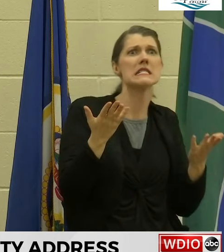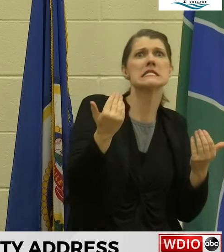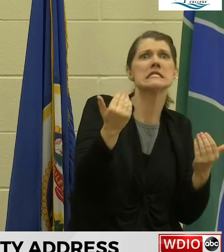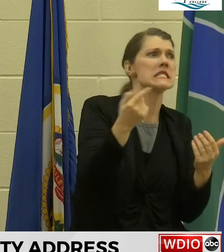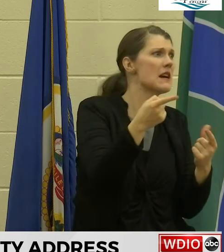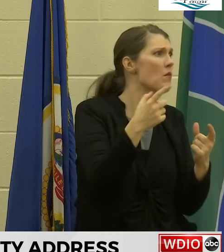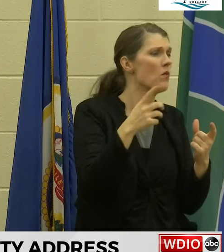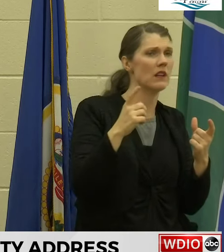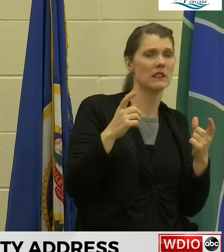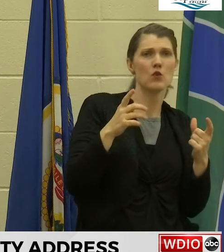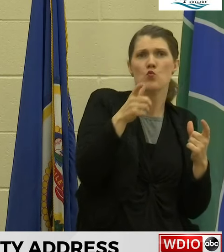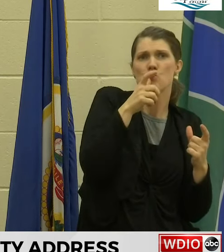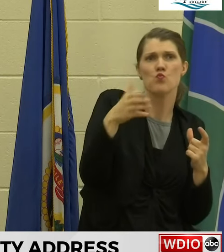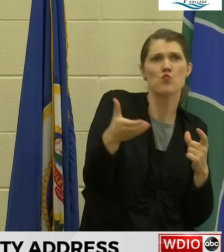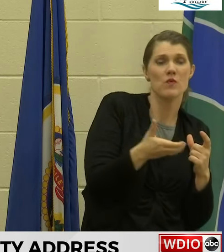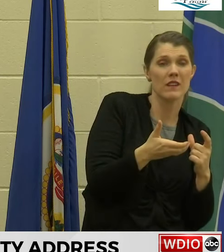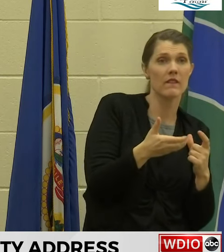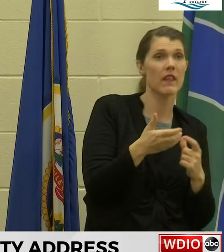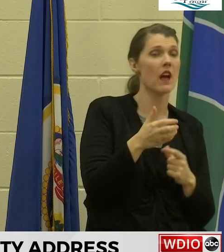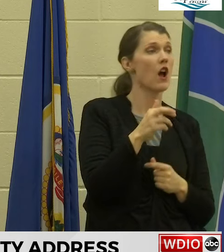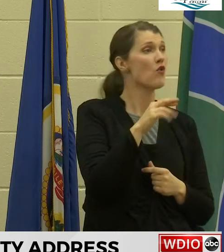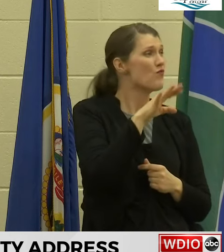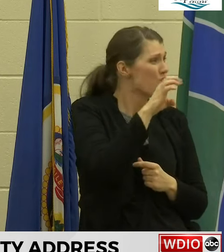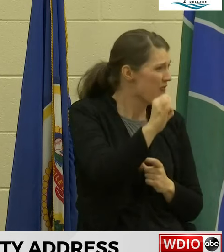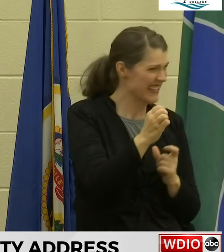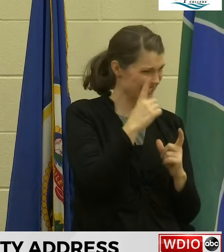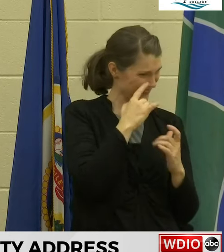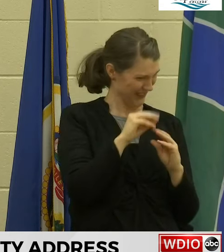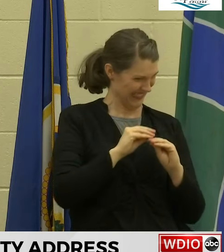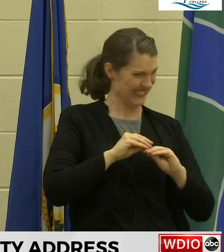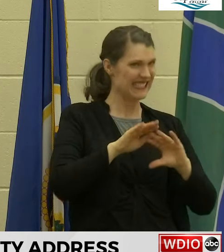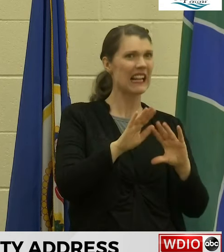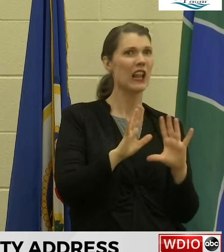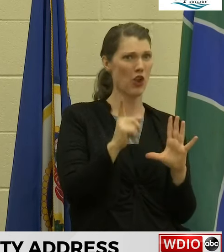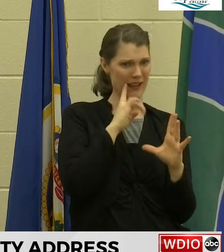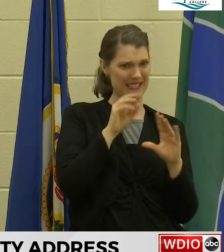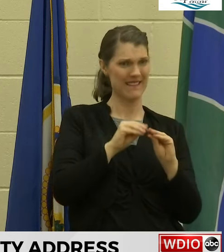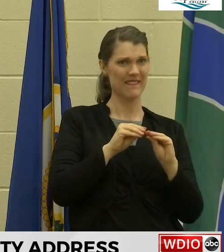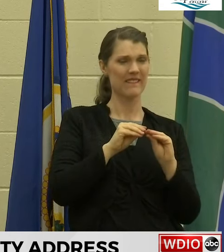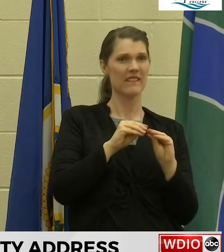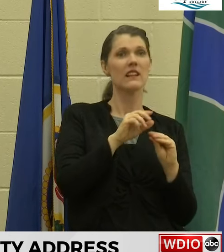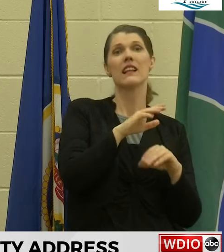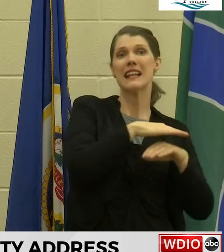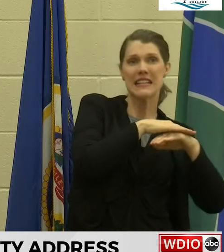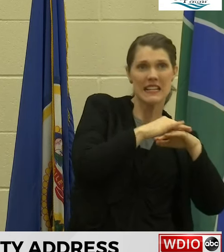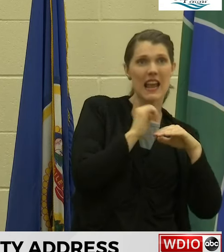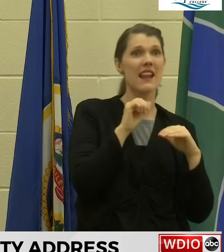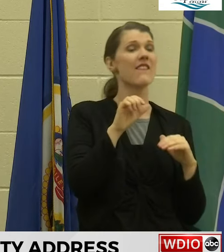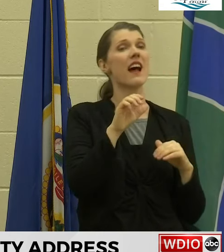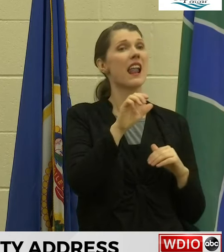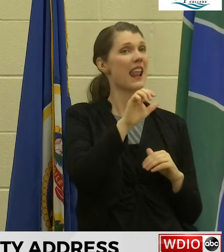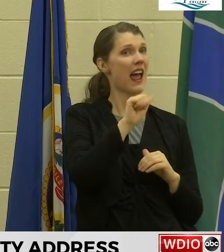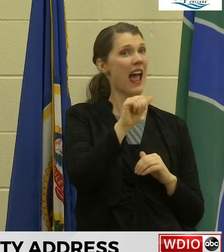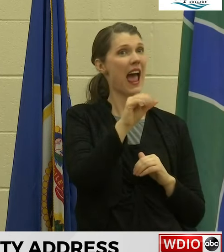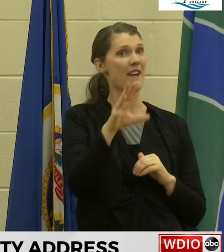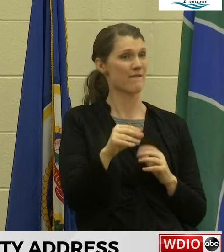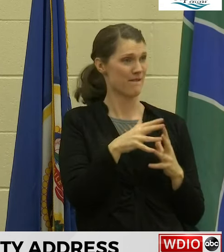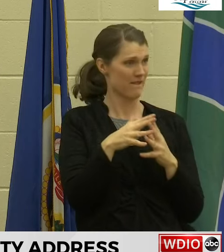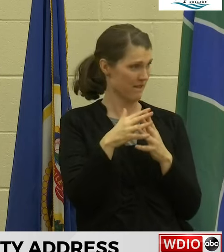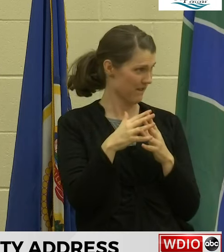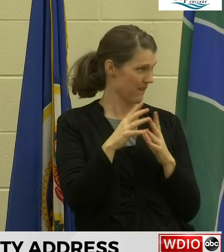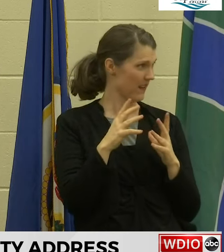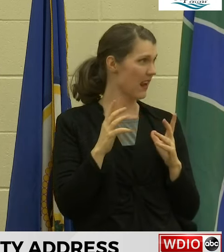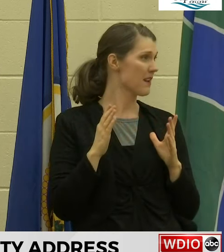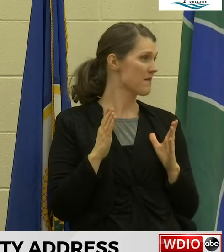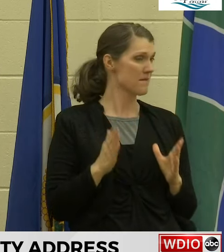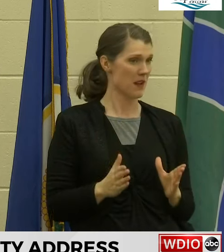Disparities persist along racial lines, with African American and Native American residents 4 times